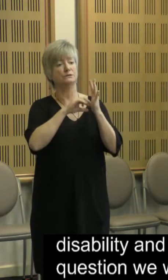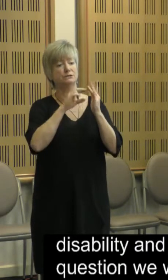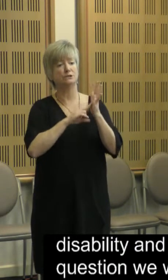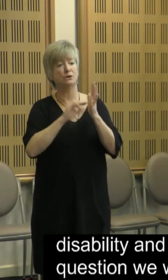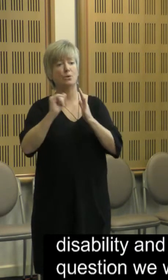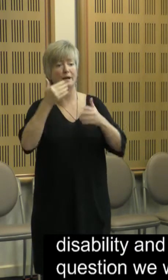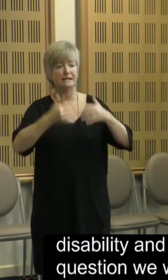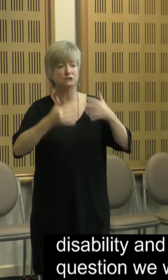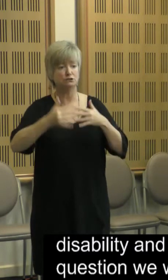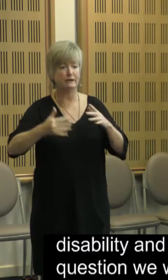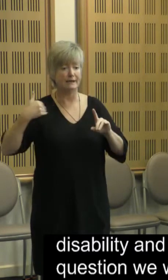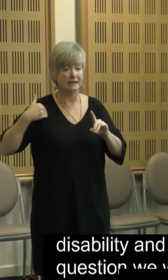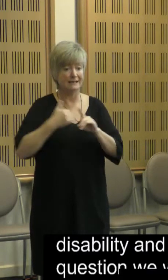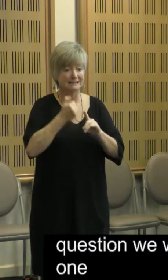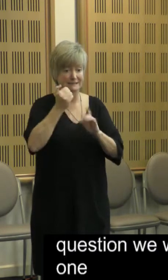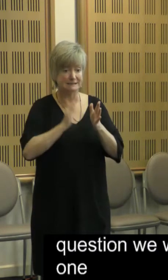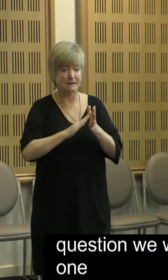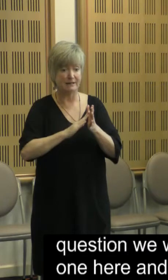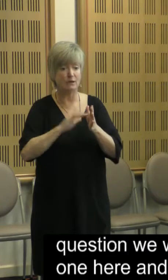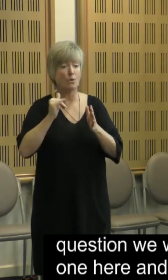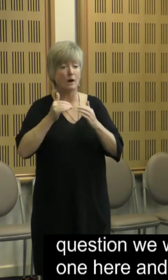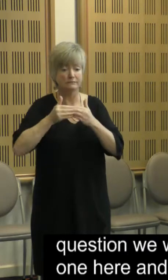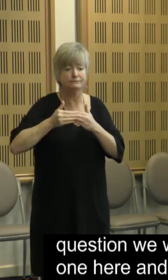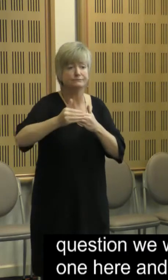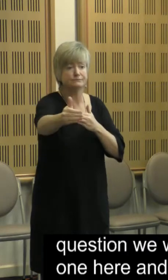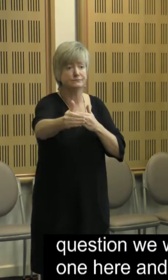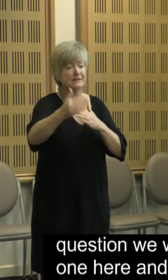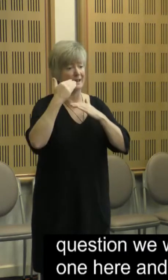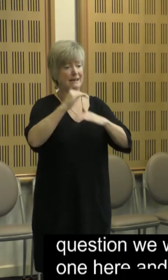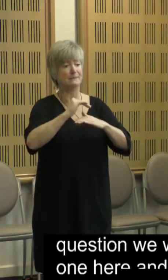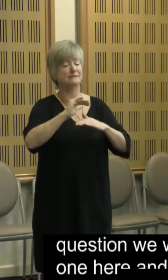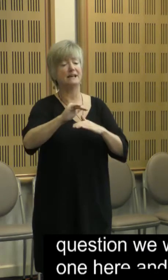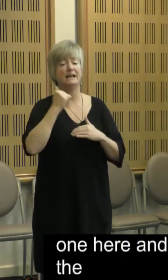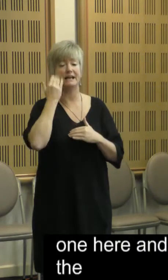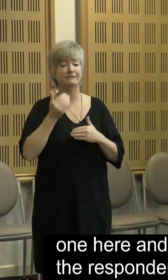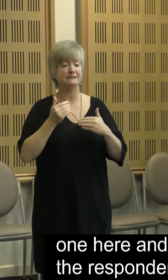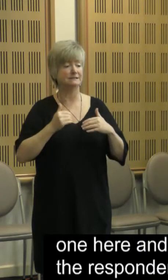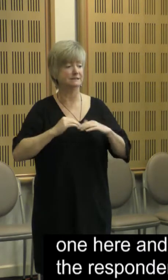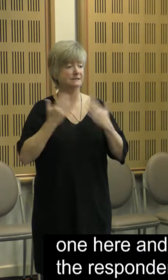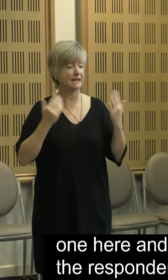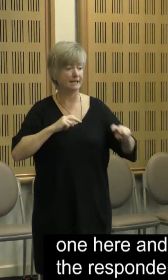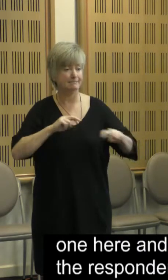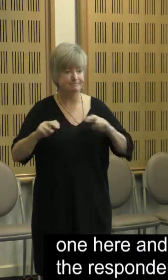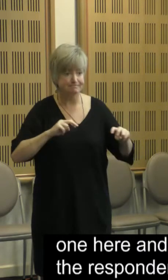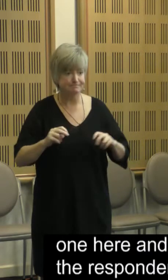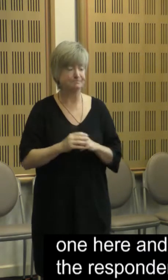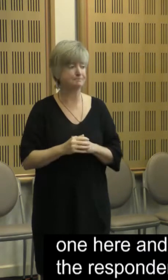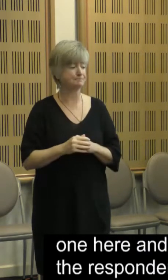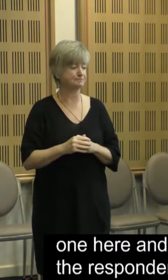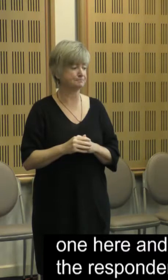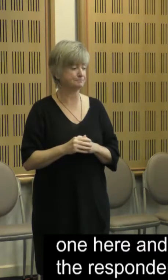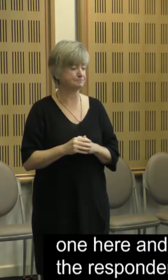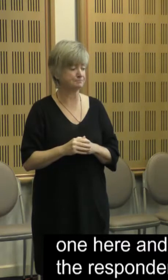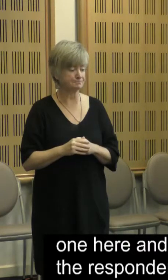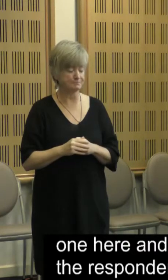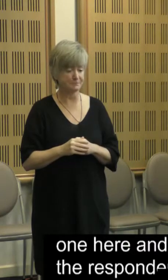is likely to last 6 months or more, which restricts their everyday activities. Now, when we were working through